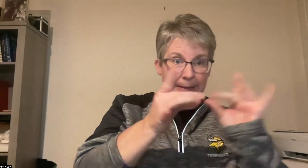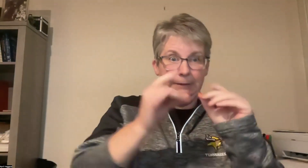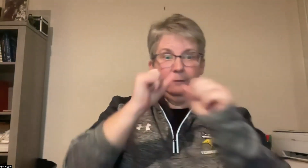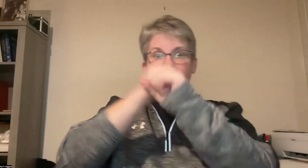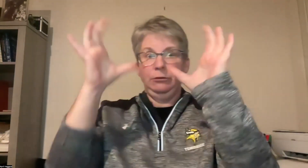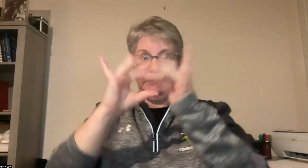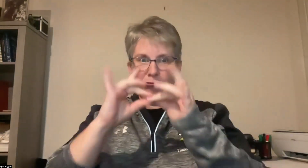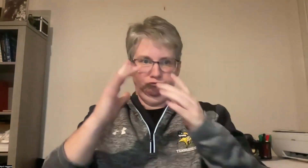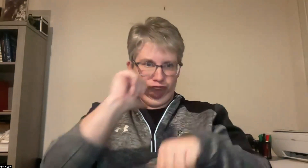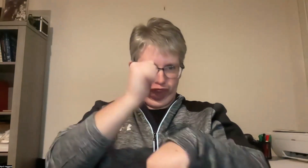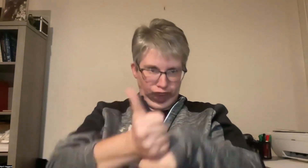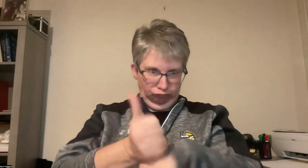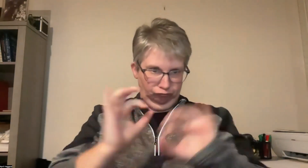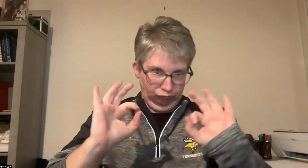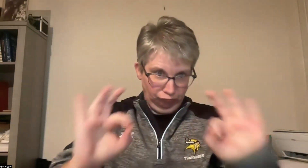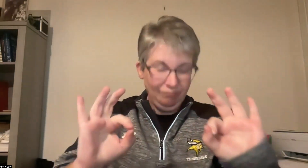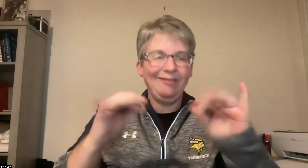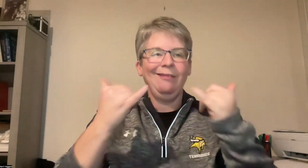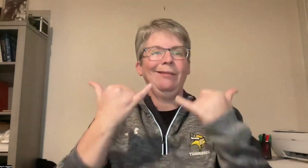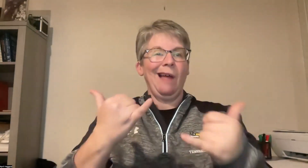with that, the goals, the mission statement, the vision.